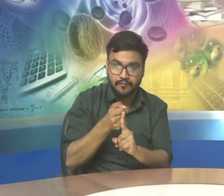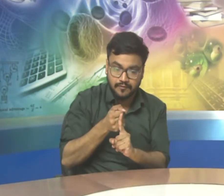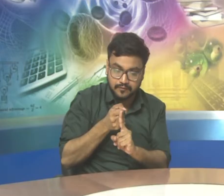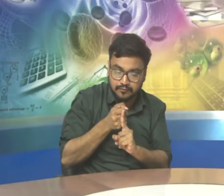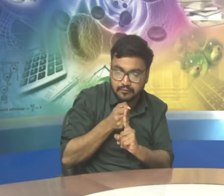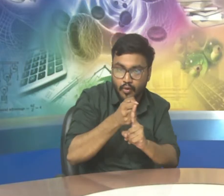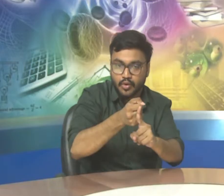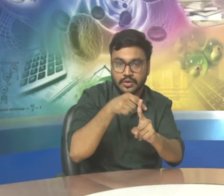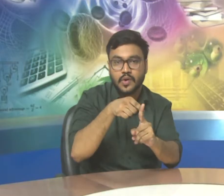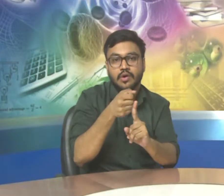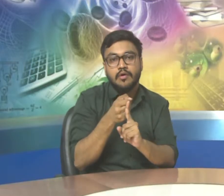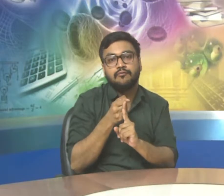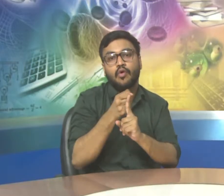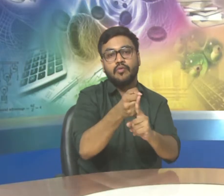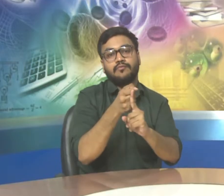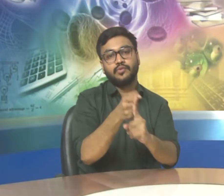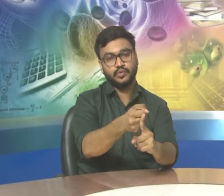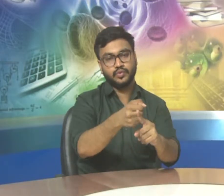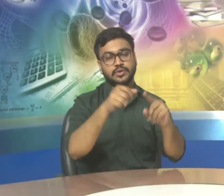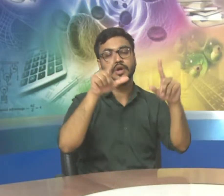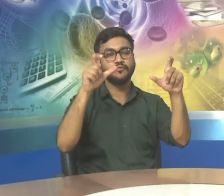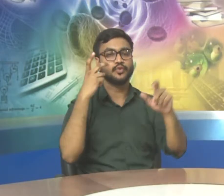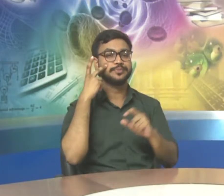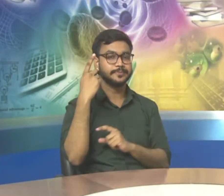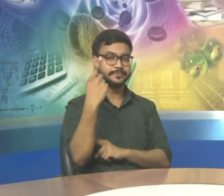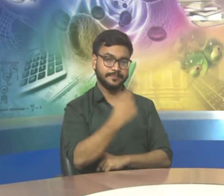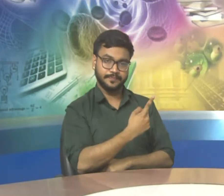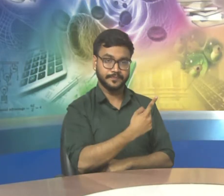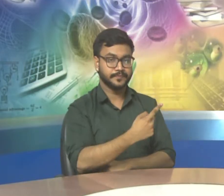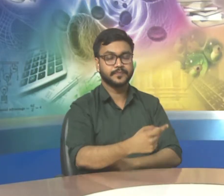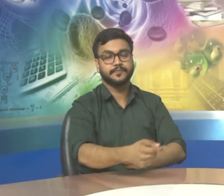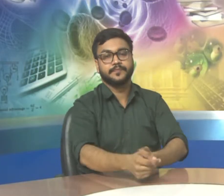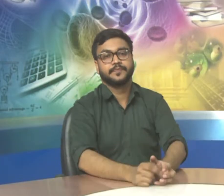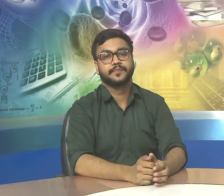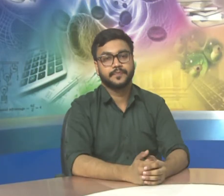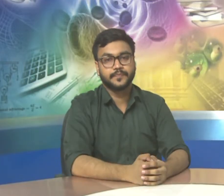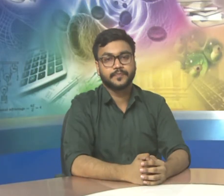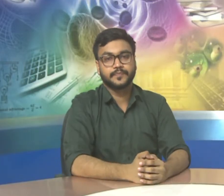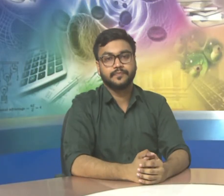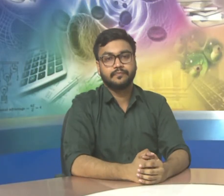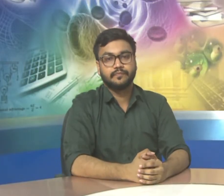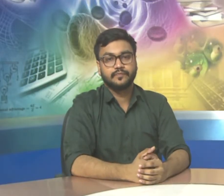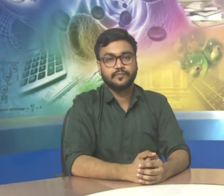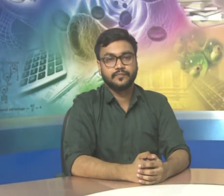Force is applying forward on the box and box move forward.